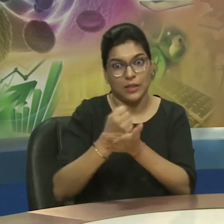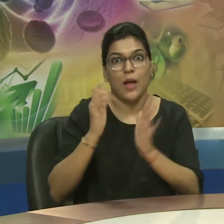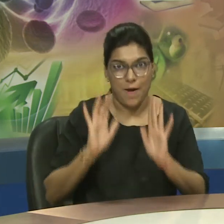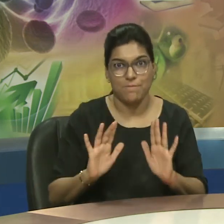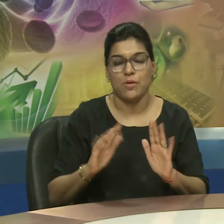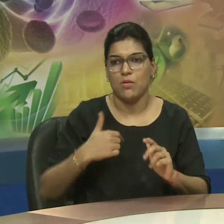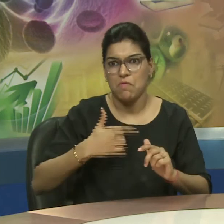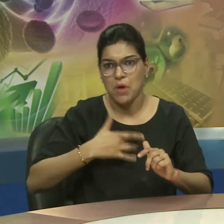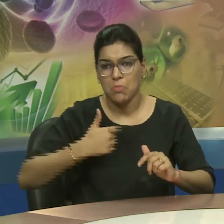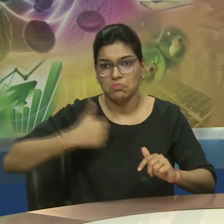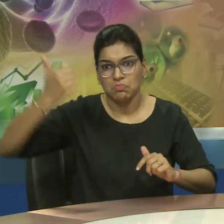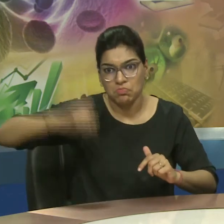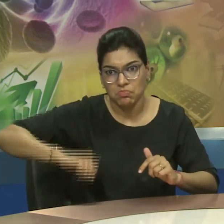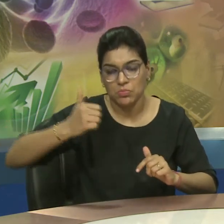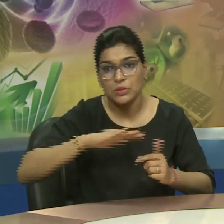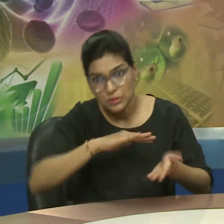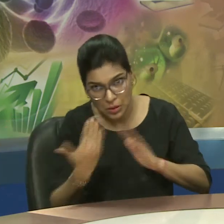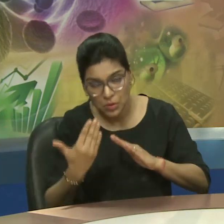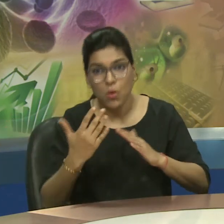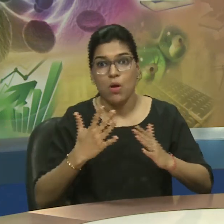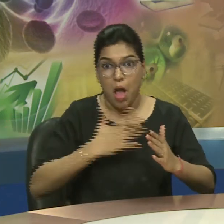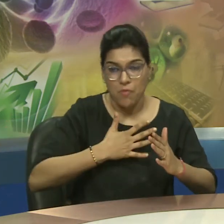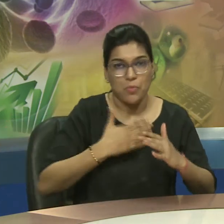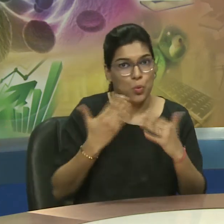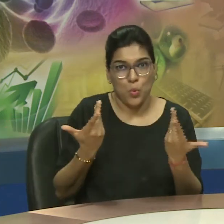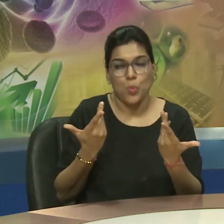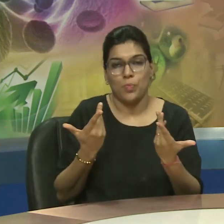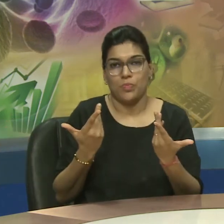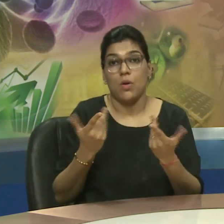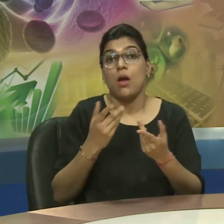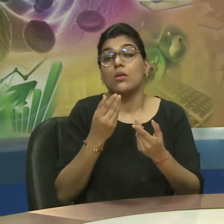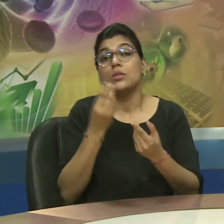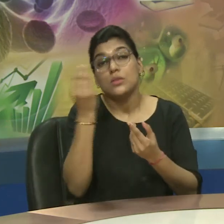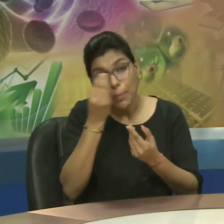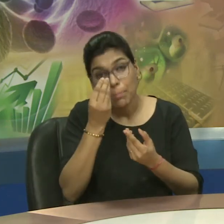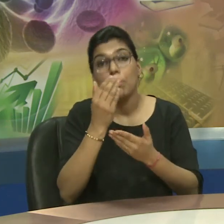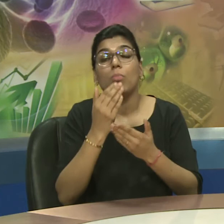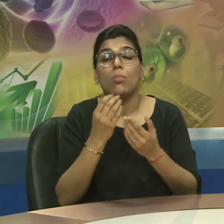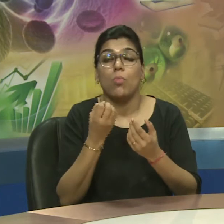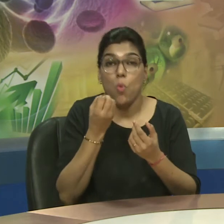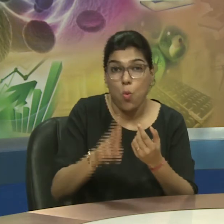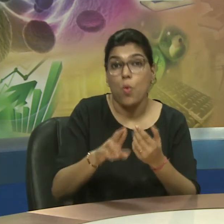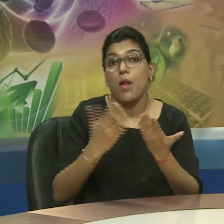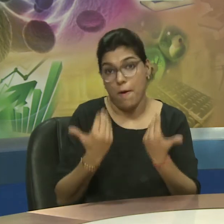last, life insurance, certain, but the time is